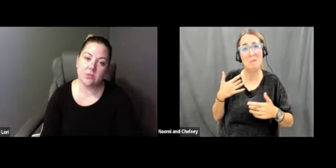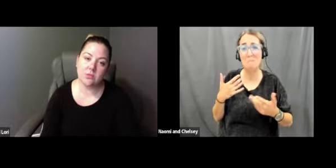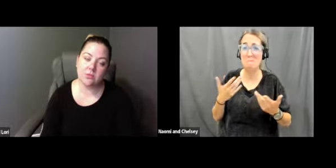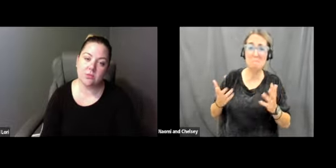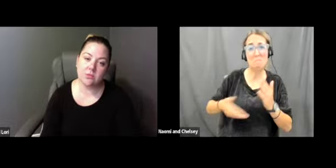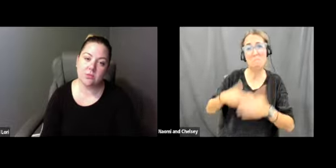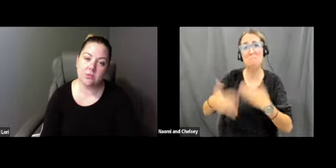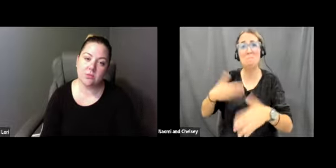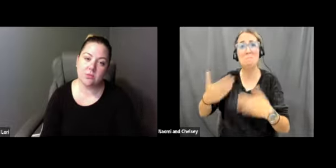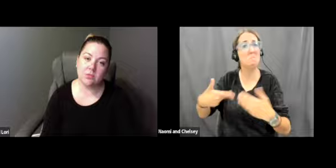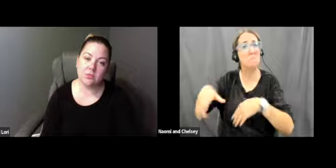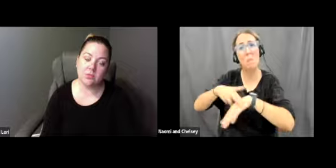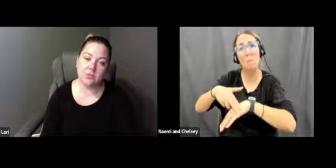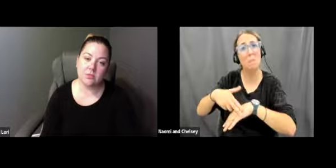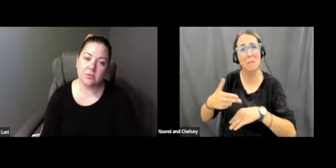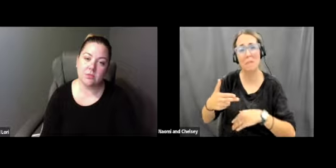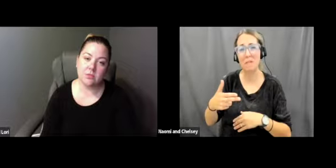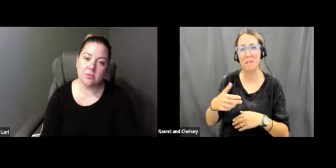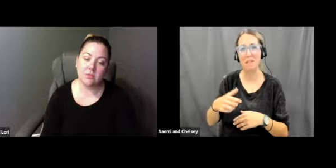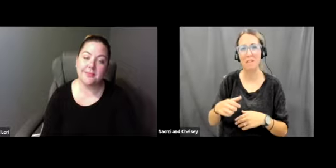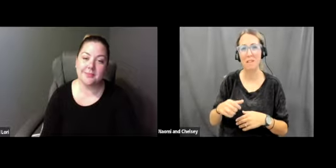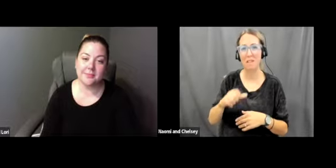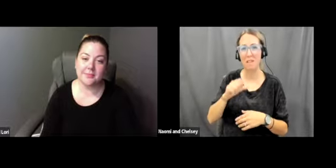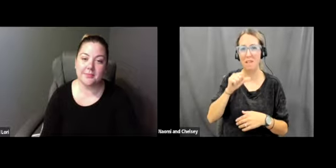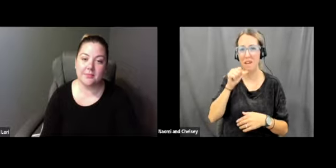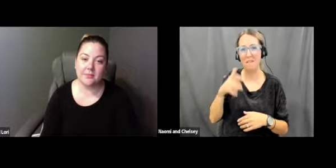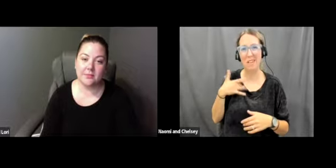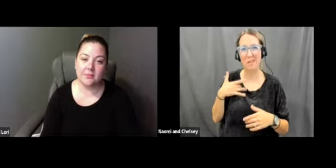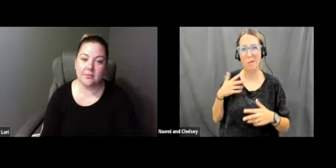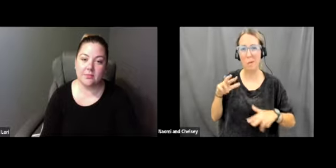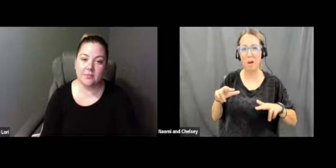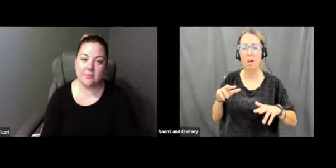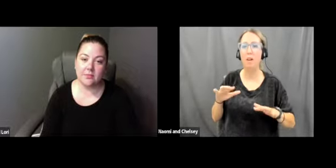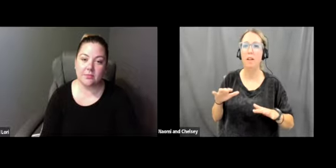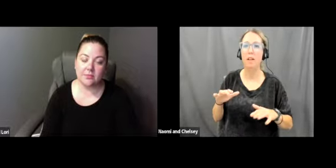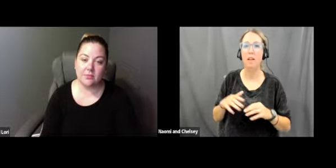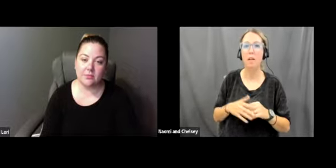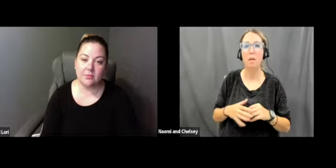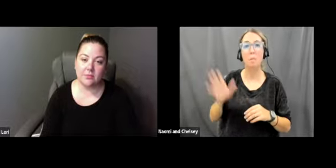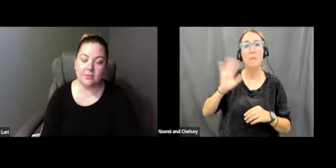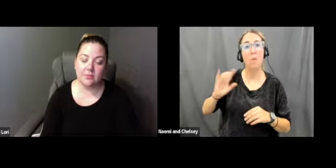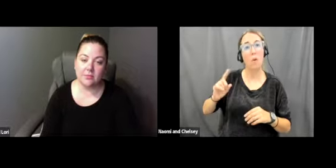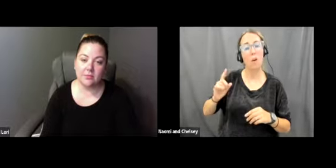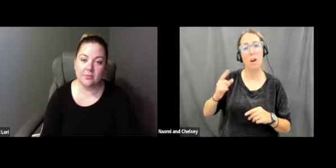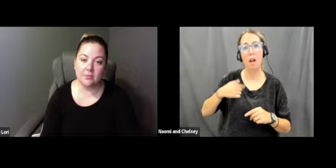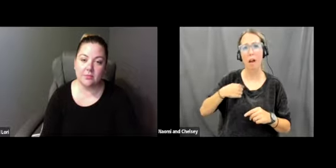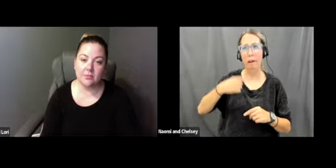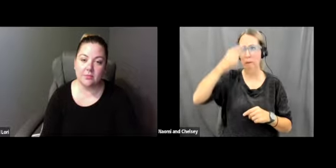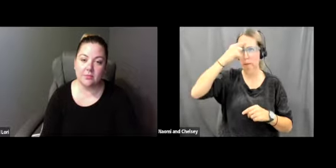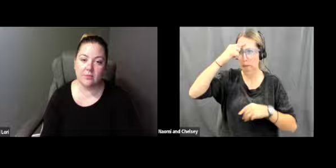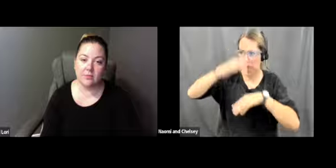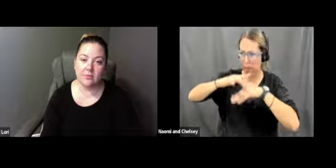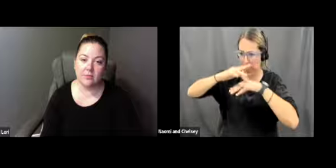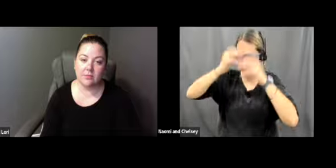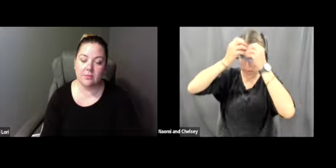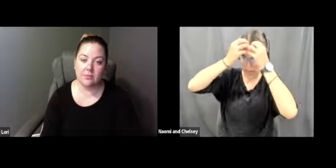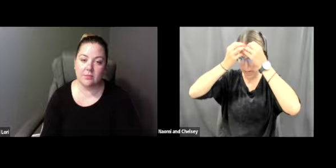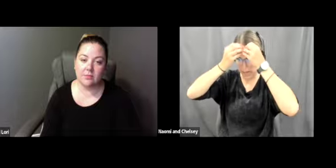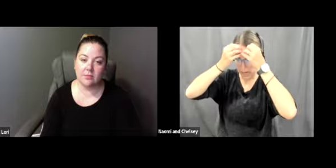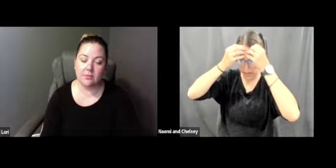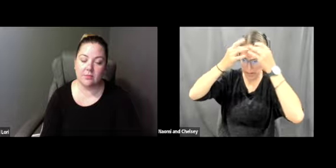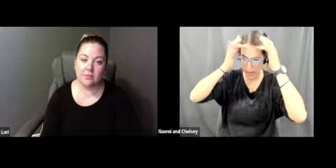doesn't feel like as much of it's not taking up as much space in my brain to think about it.